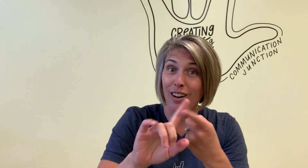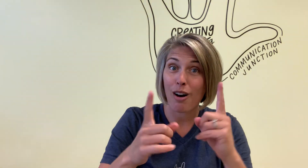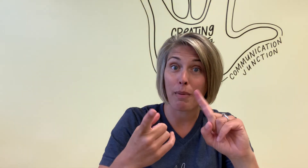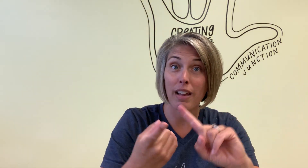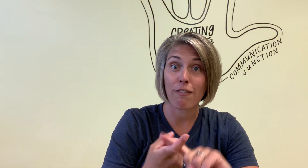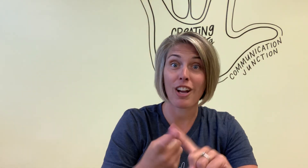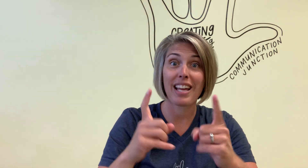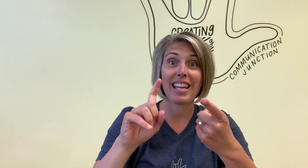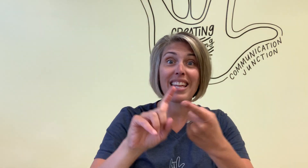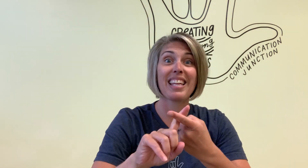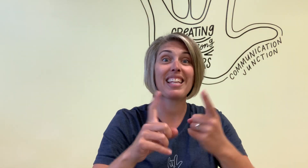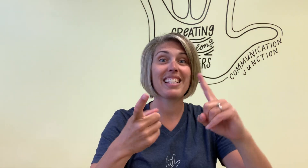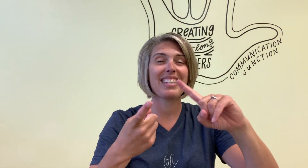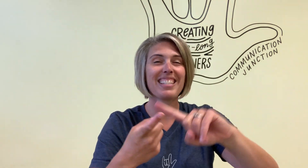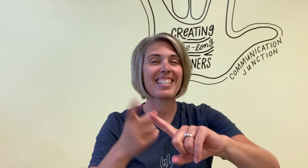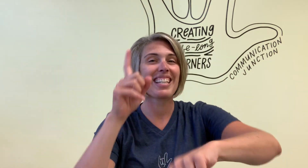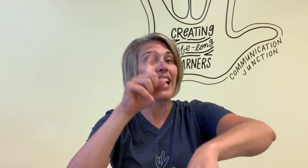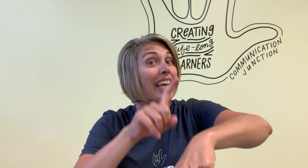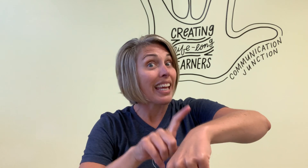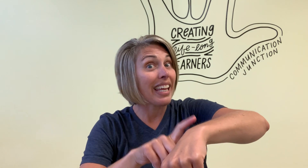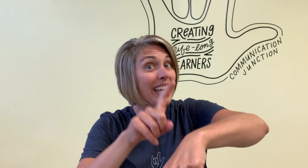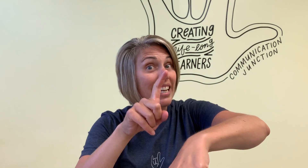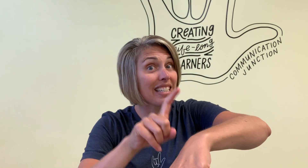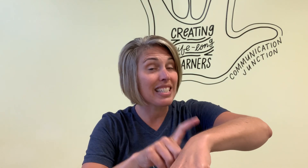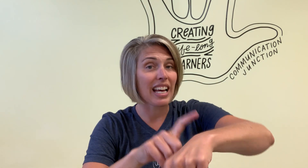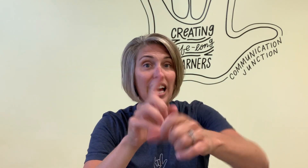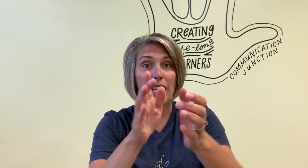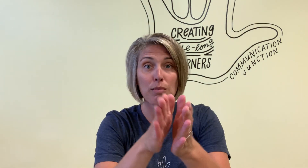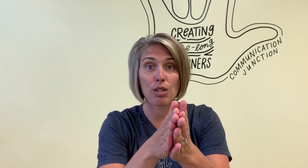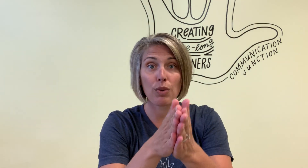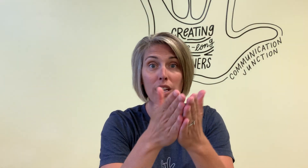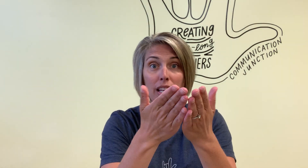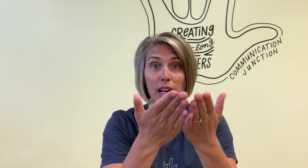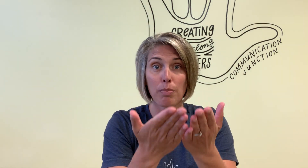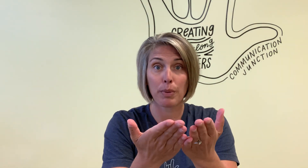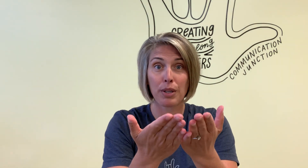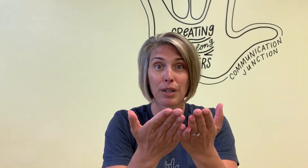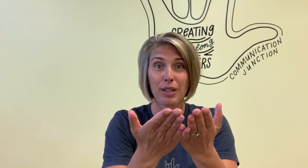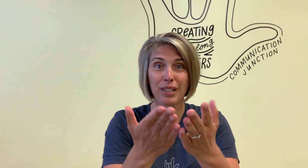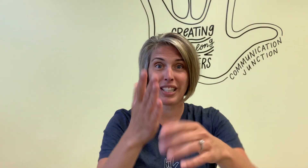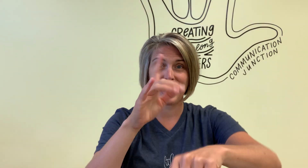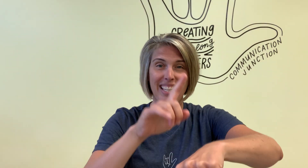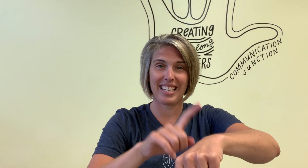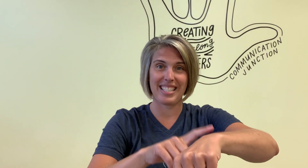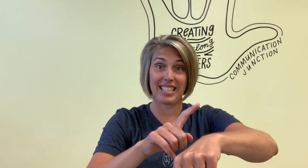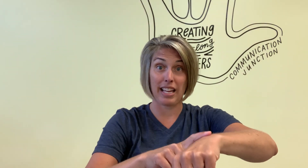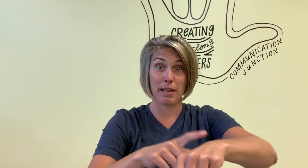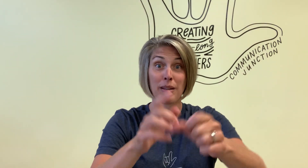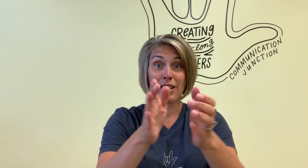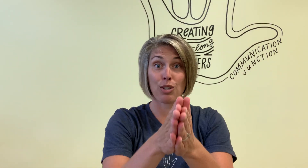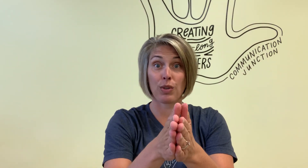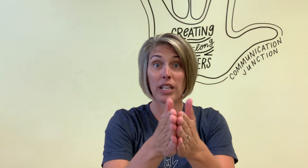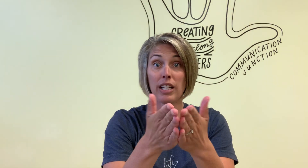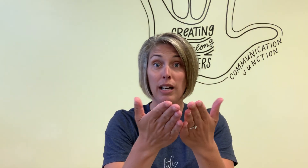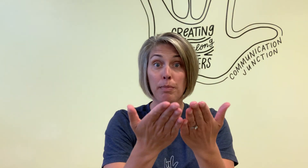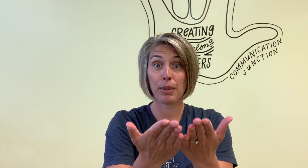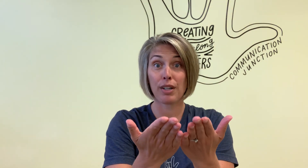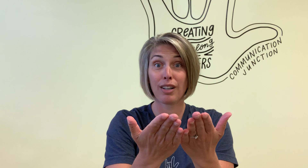all my friends. It is time to read a book. It is time to read a